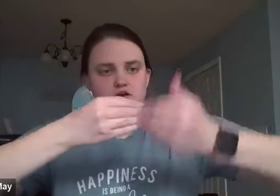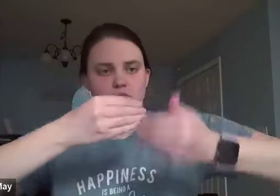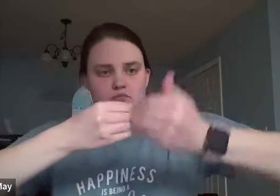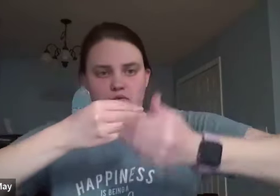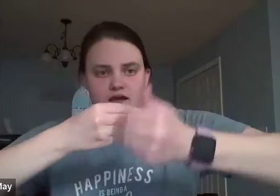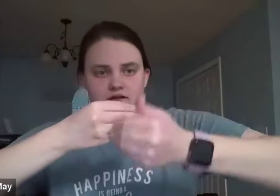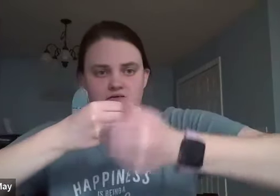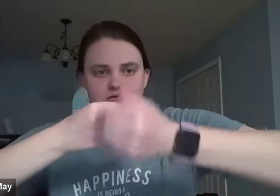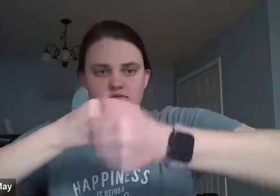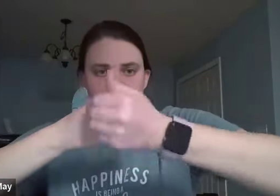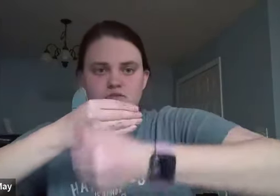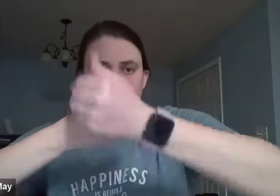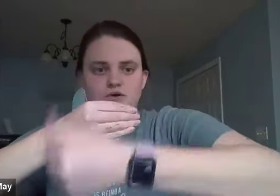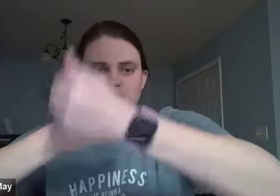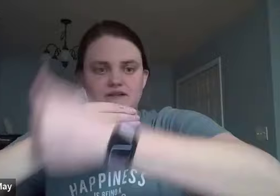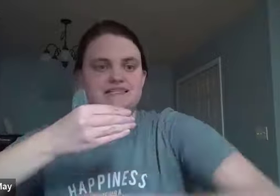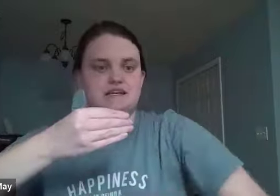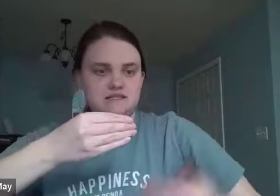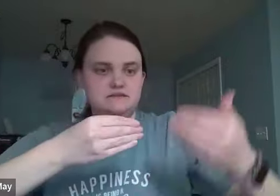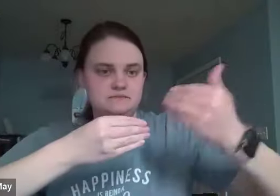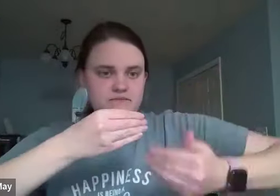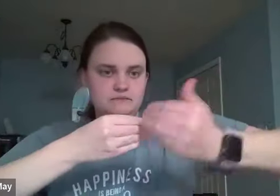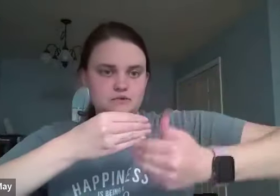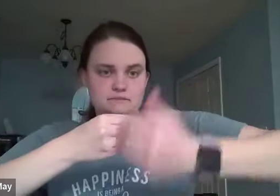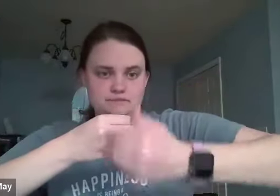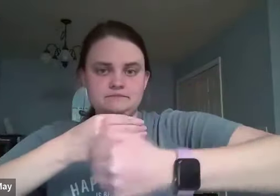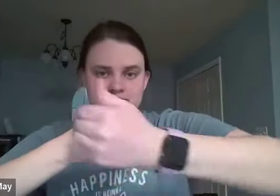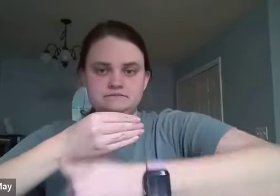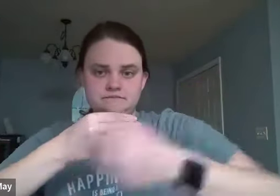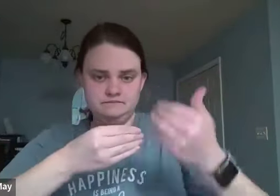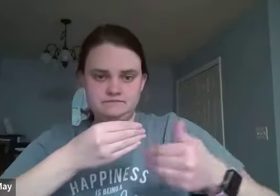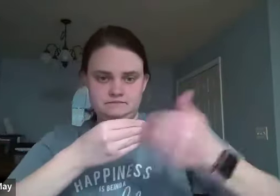go bread. So you make the motion of like slicing. Bread.